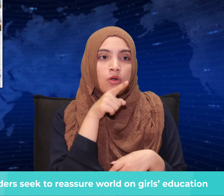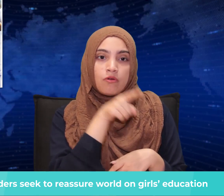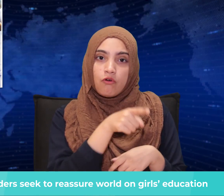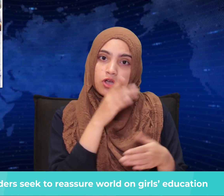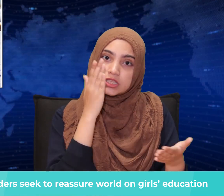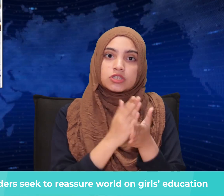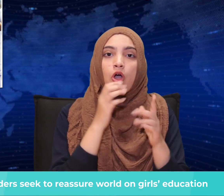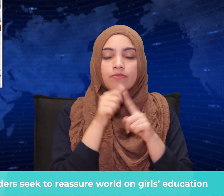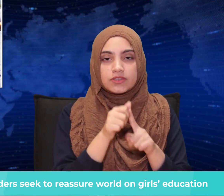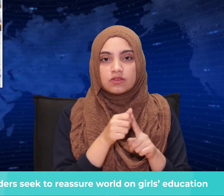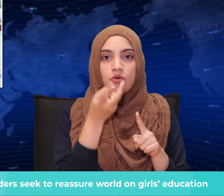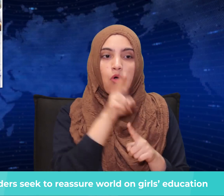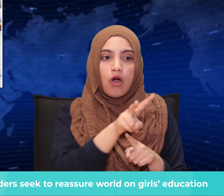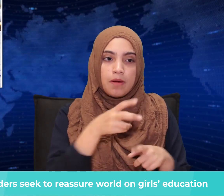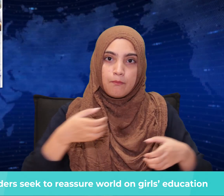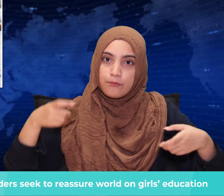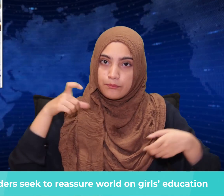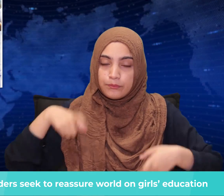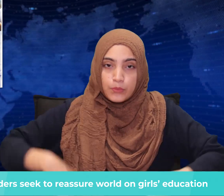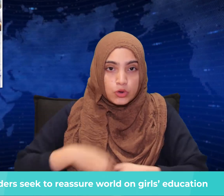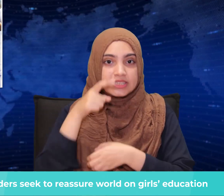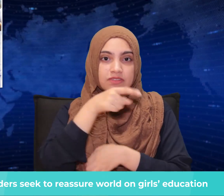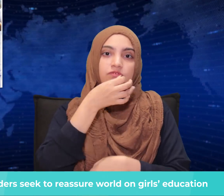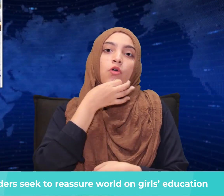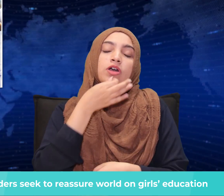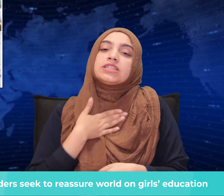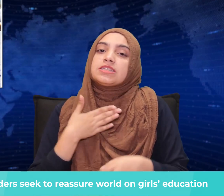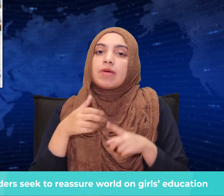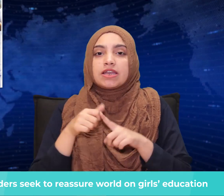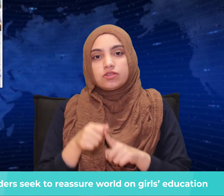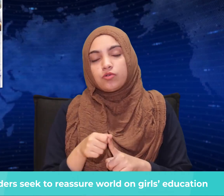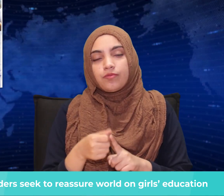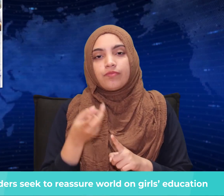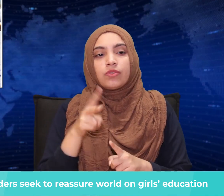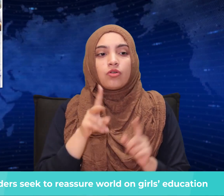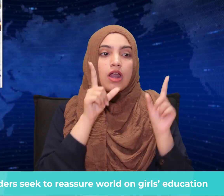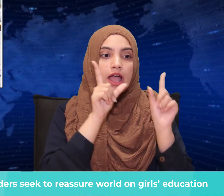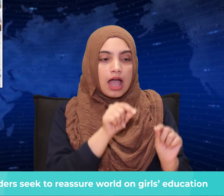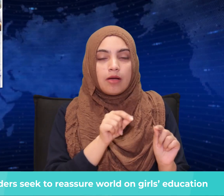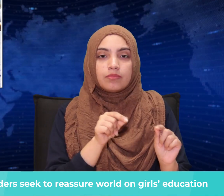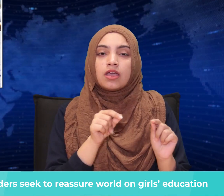would be pardoned in line with the general amnesty announced by the Taliban.